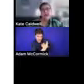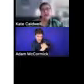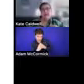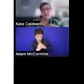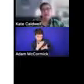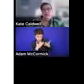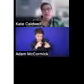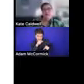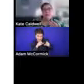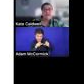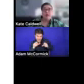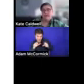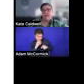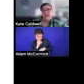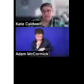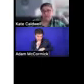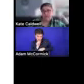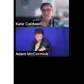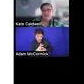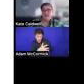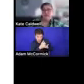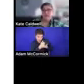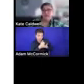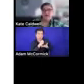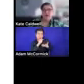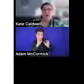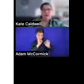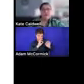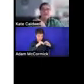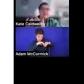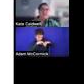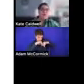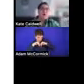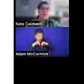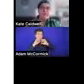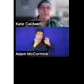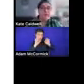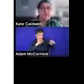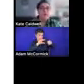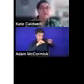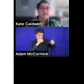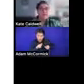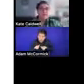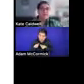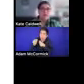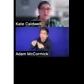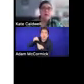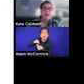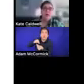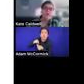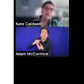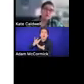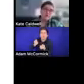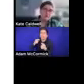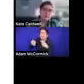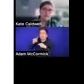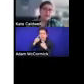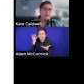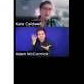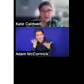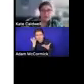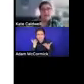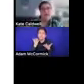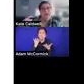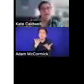used includes what we talked about just a little bit ago, which is something called theoretical dilution, or the use of